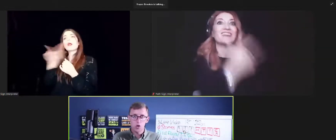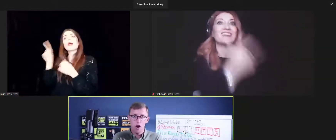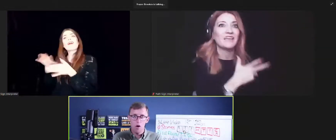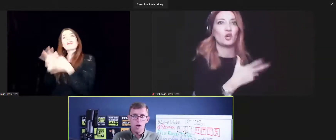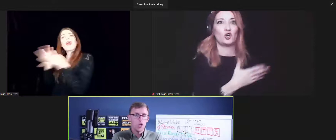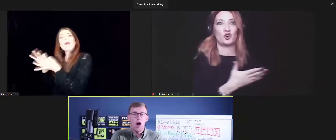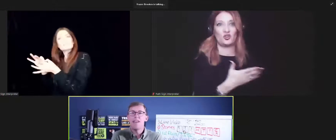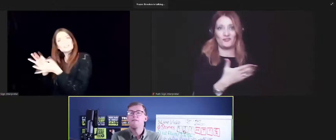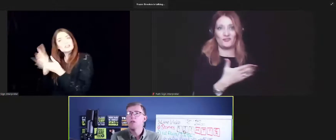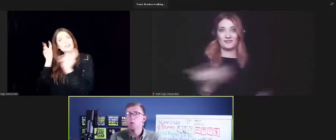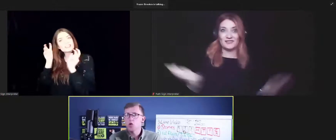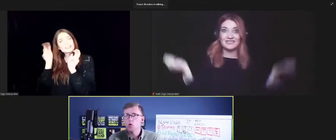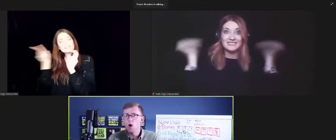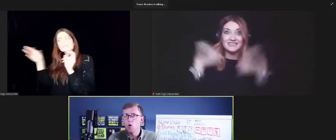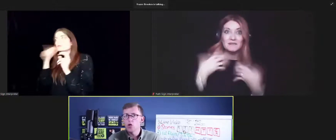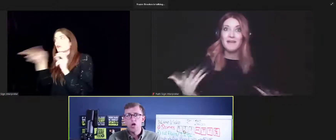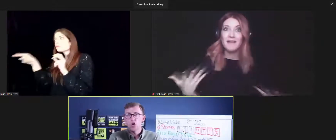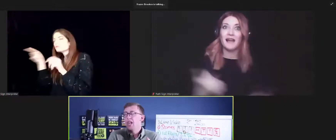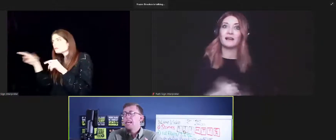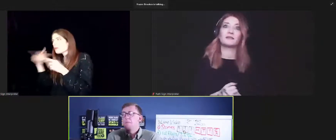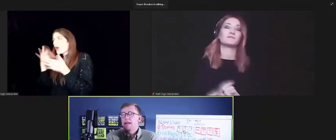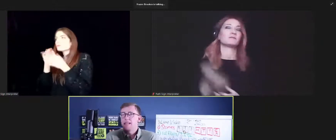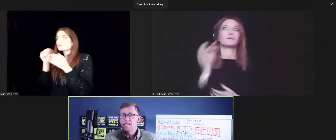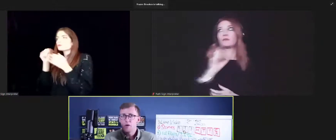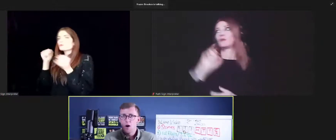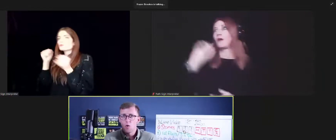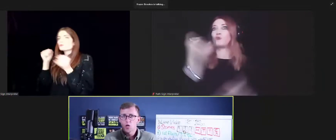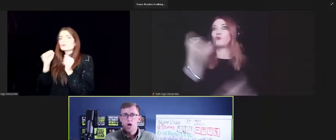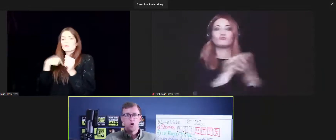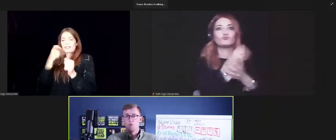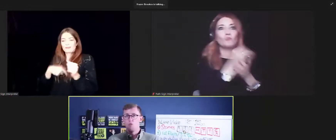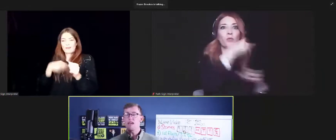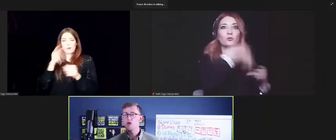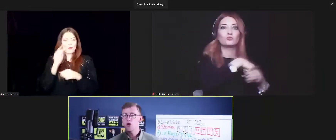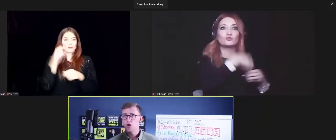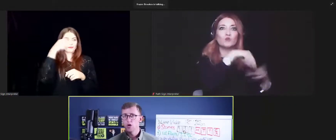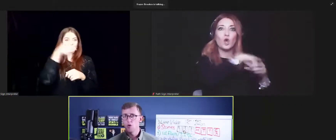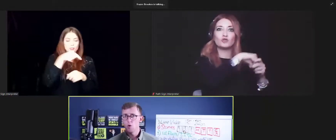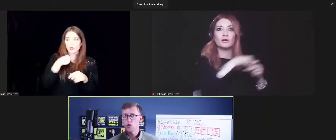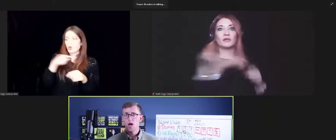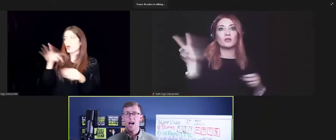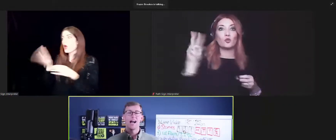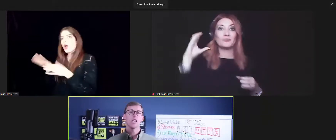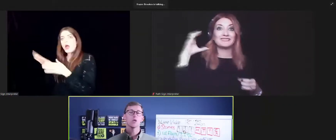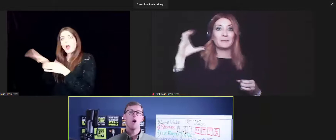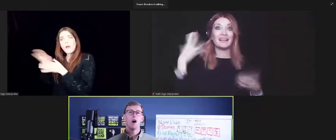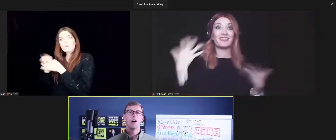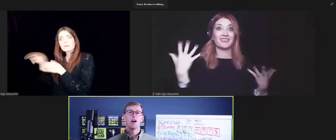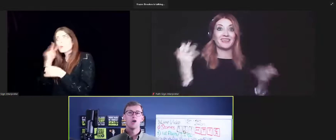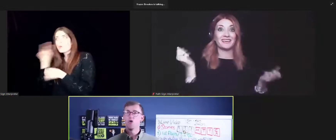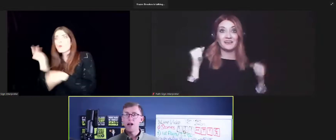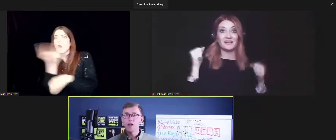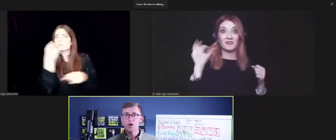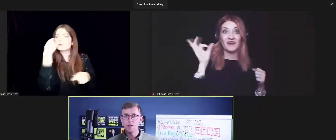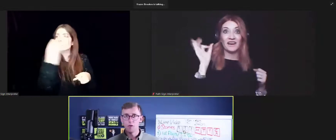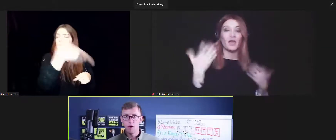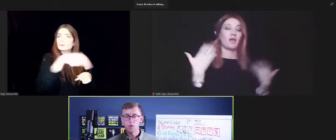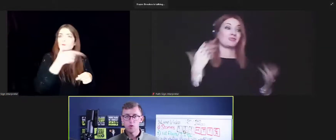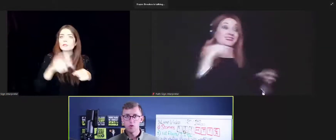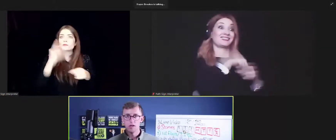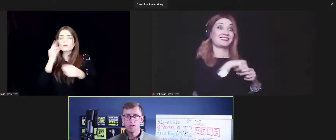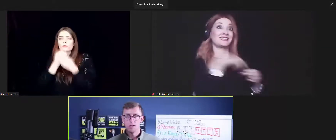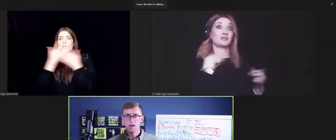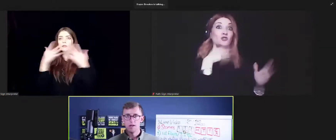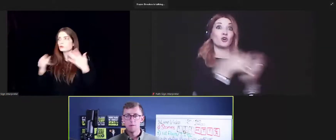requests grow, your influence grows, your likability grows, your reach grows, and guess what? Your algorithm